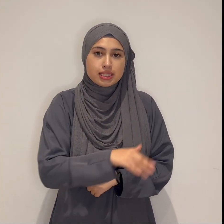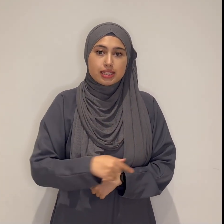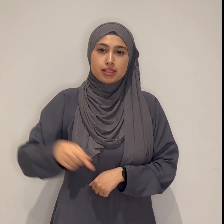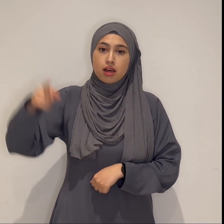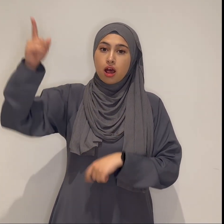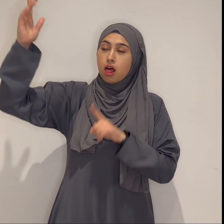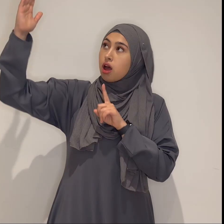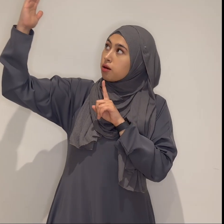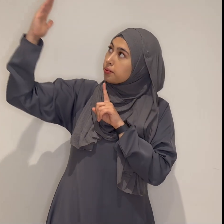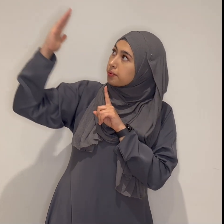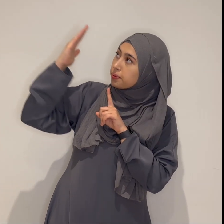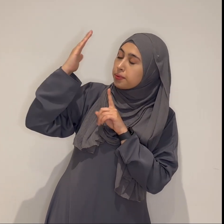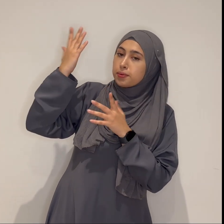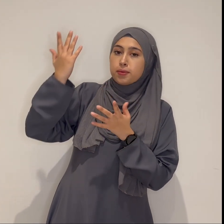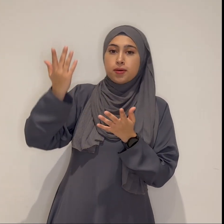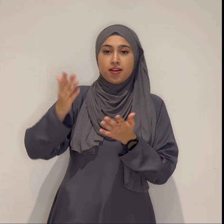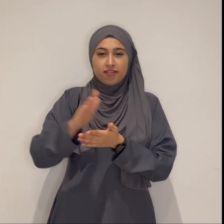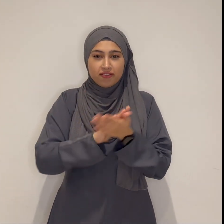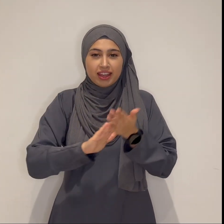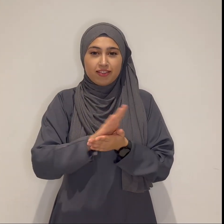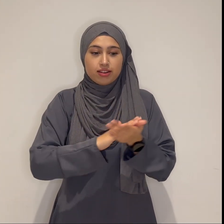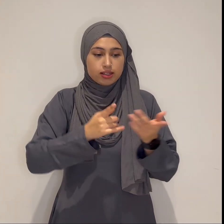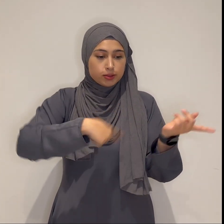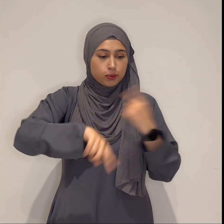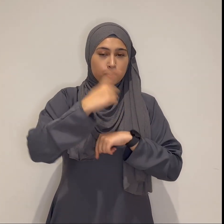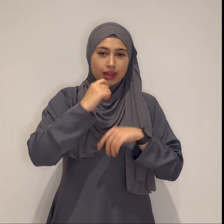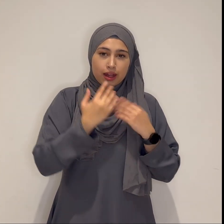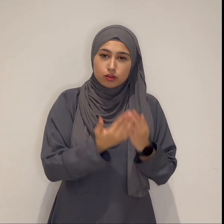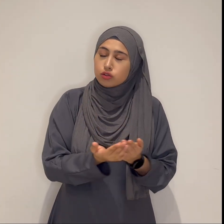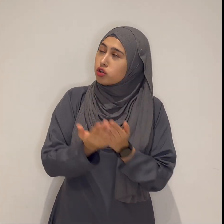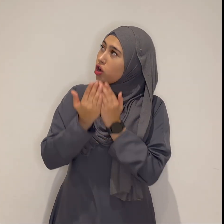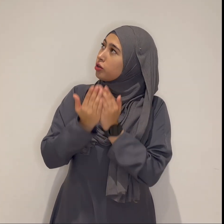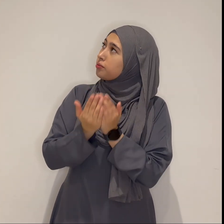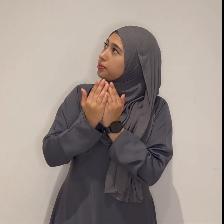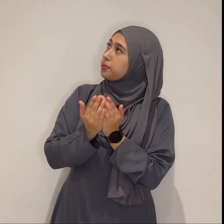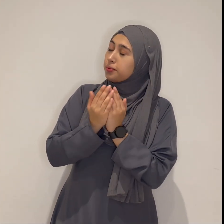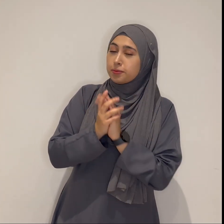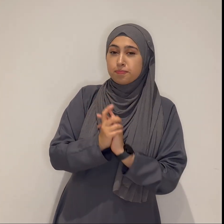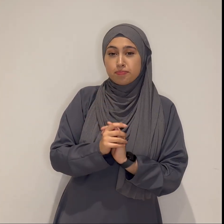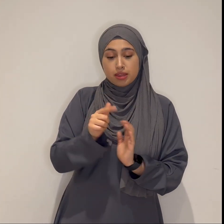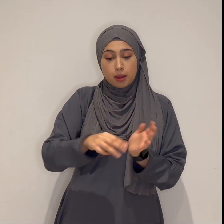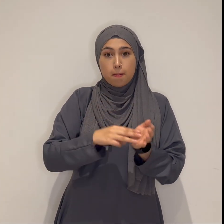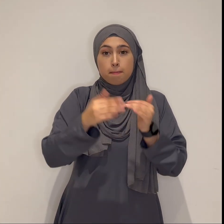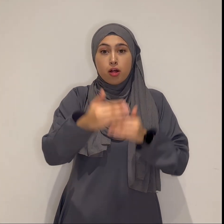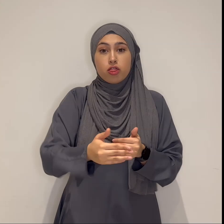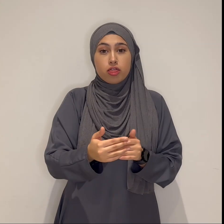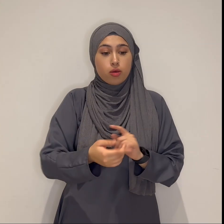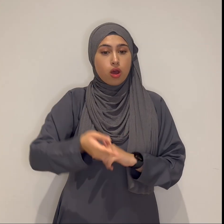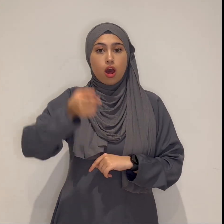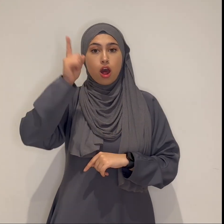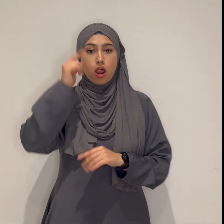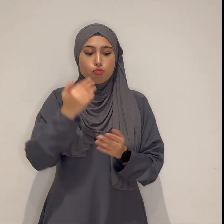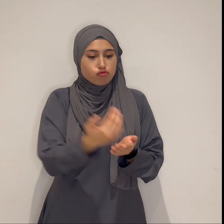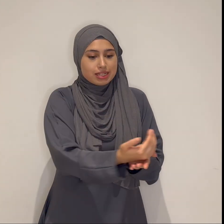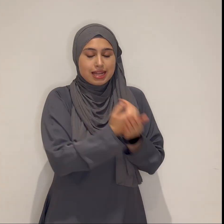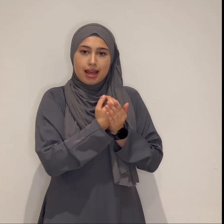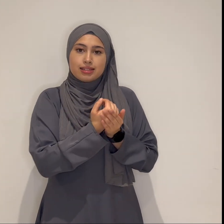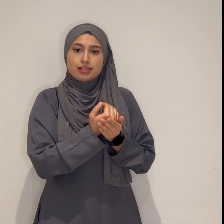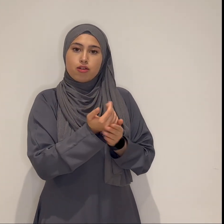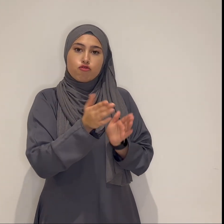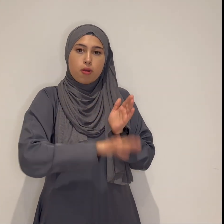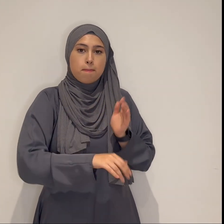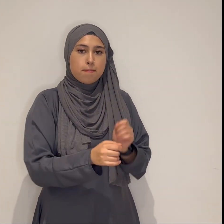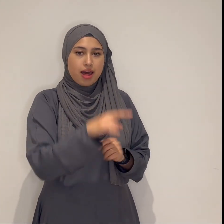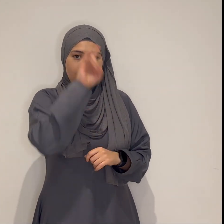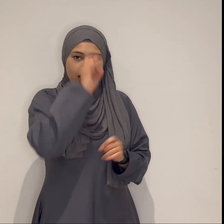wa ta'ala descends. This is a month of forgiveness. This is a month where we can return to Allah subhanahu wa ta'ala. And it is the month where Allah subhanahu wa